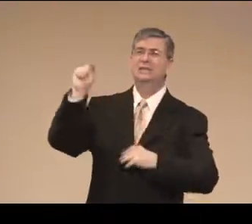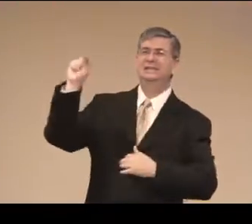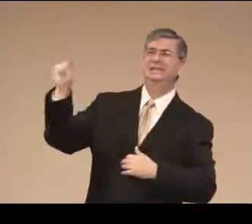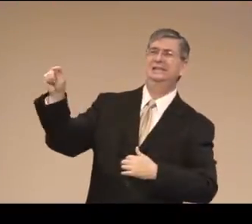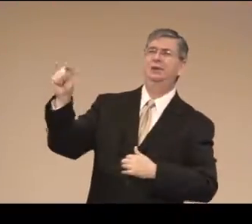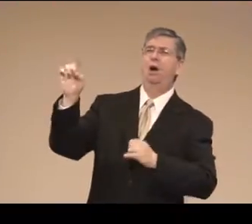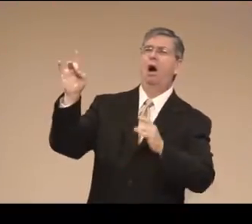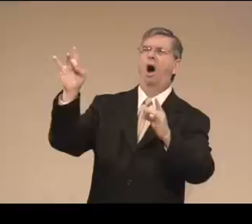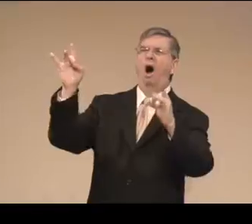that this occurred.